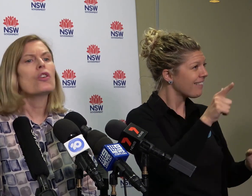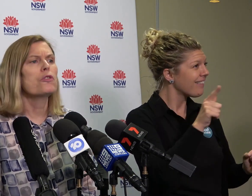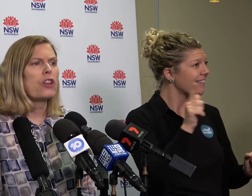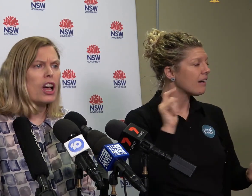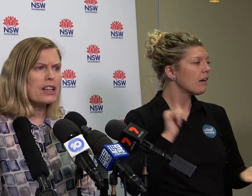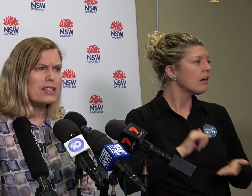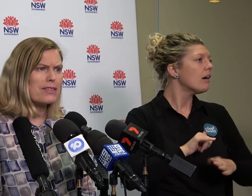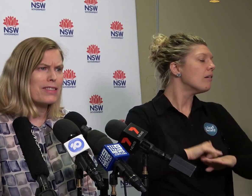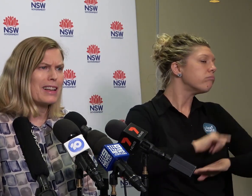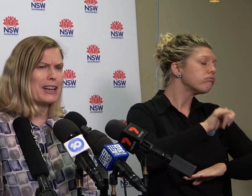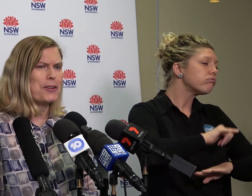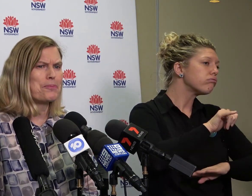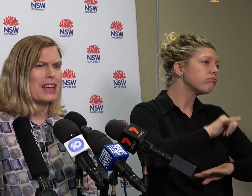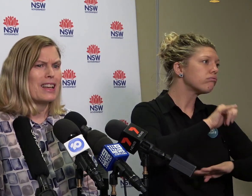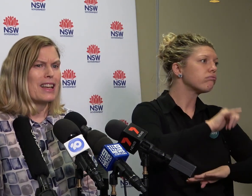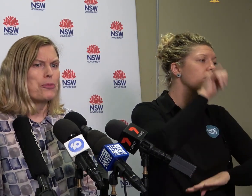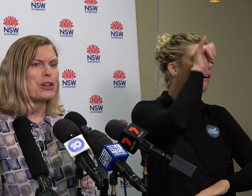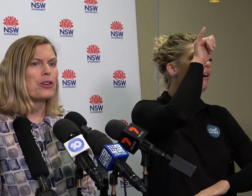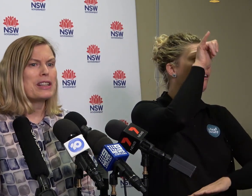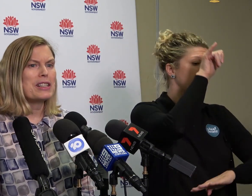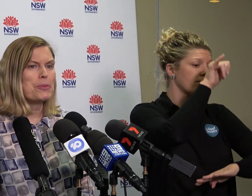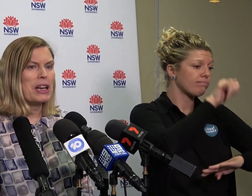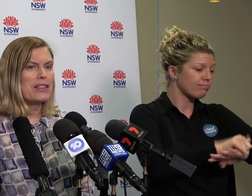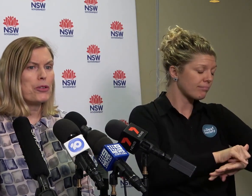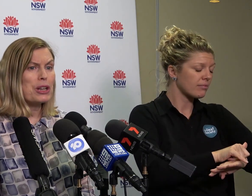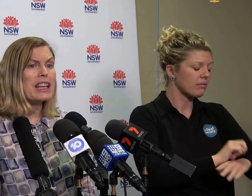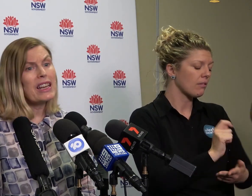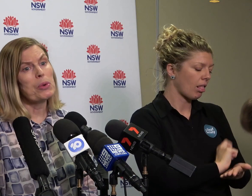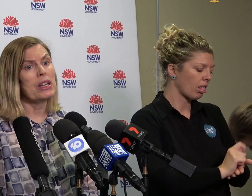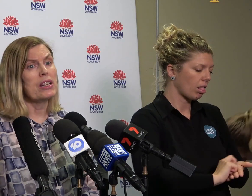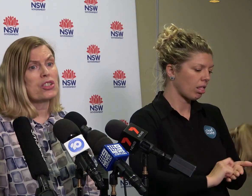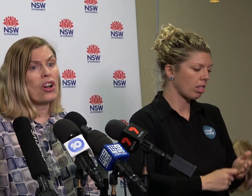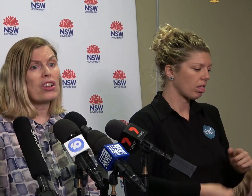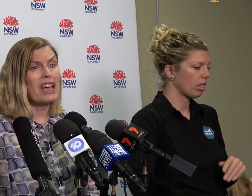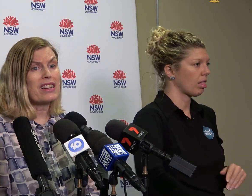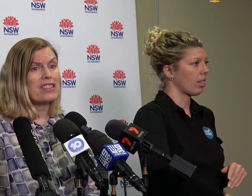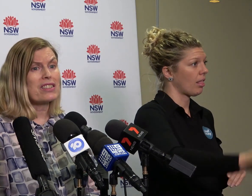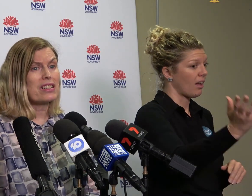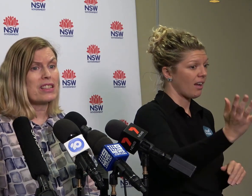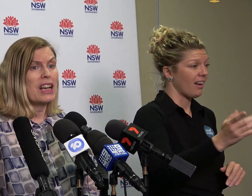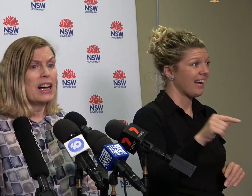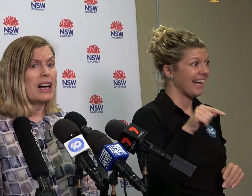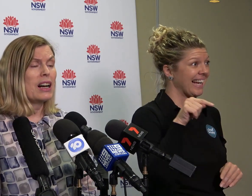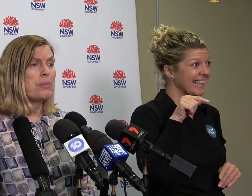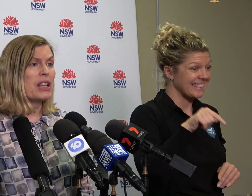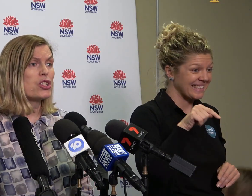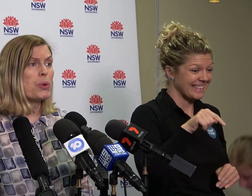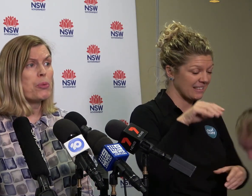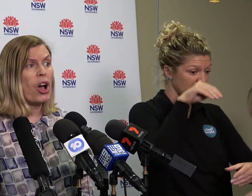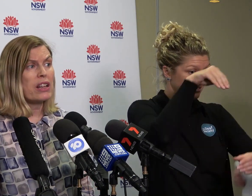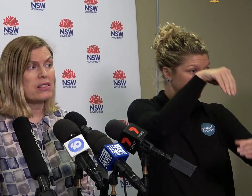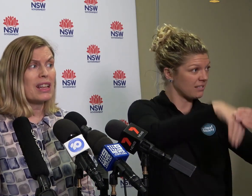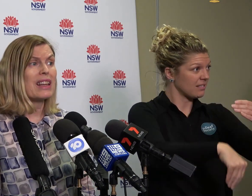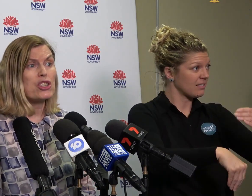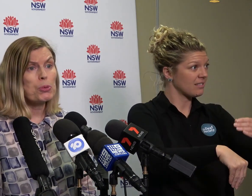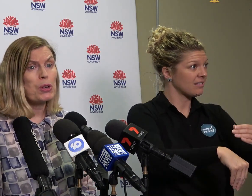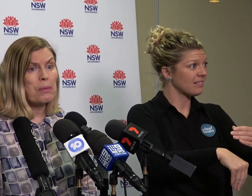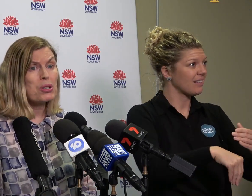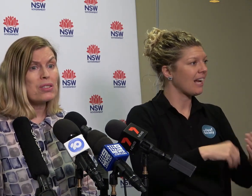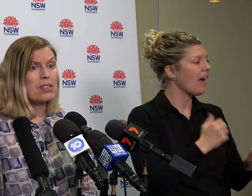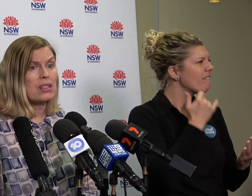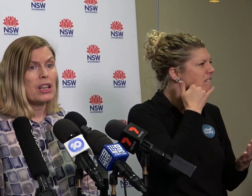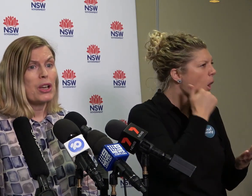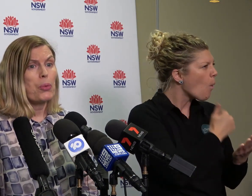the end of a long flight. We're not anticipating that really anyone needs to contact us, and so we write